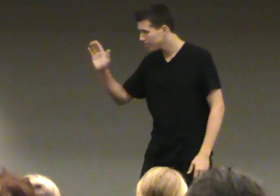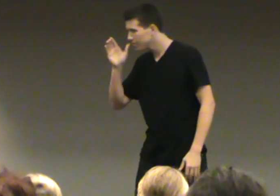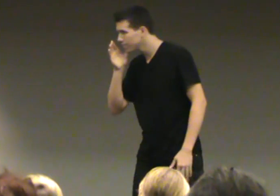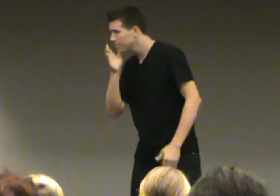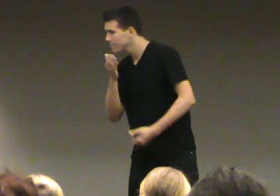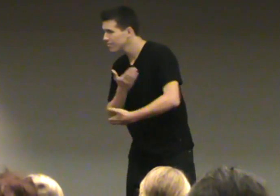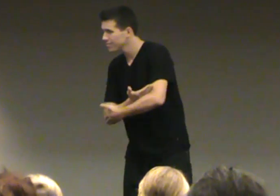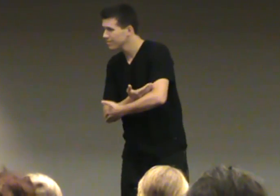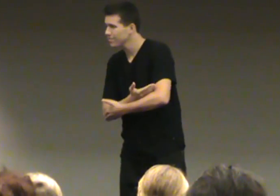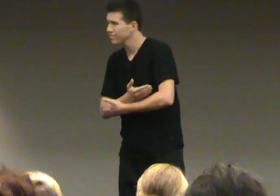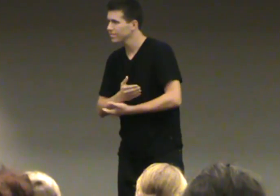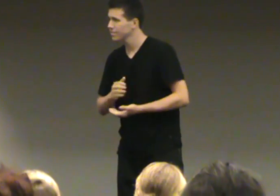Your little girl is dead.